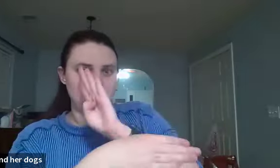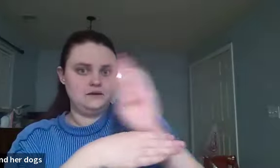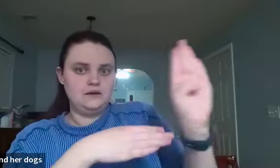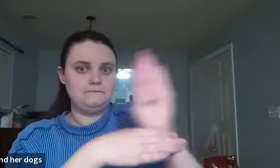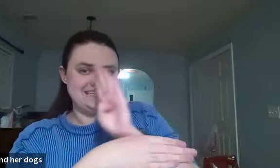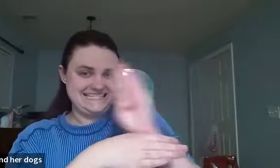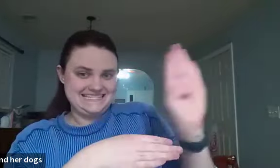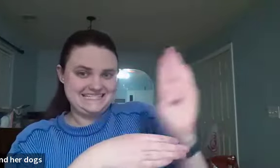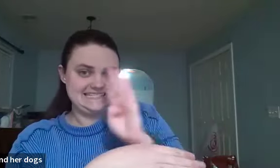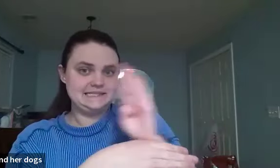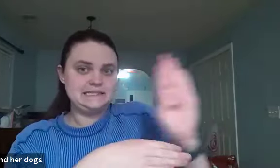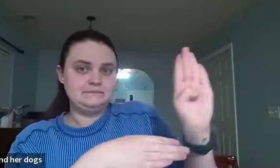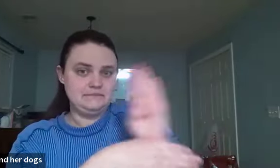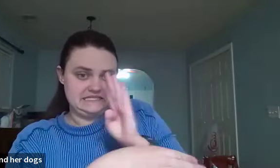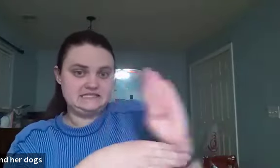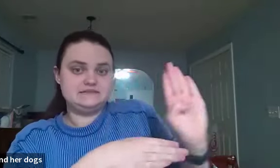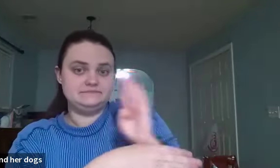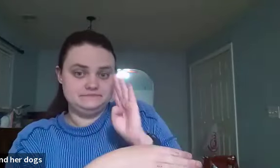Okay. Business. Business.